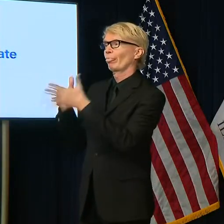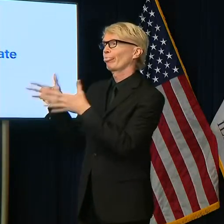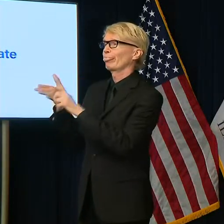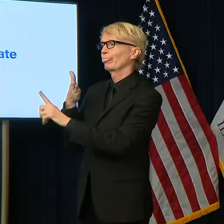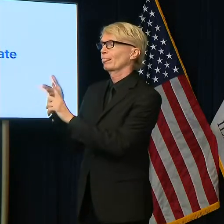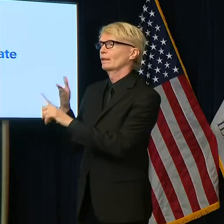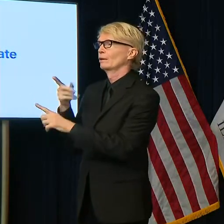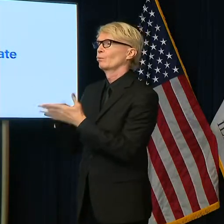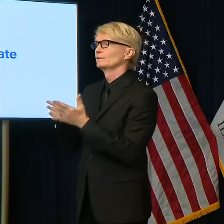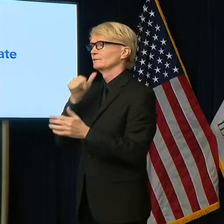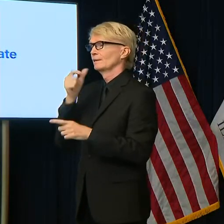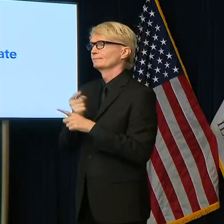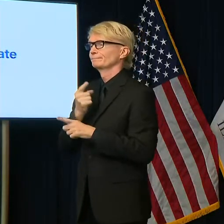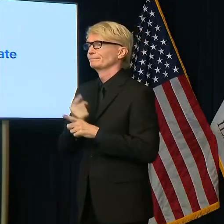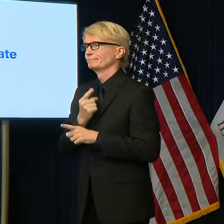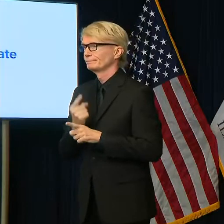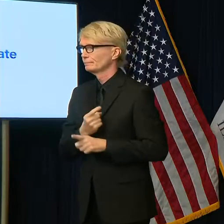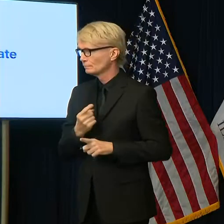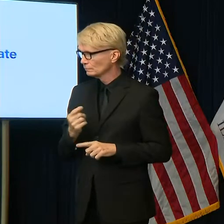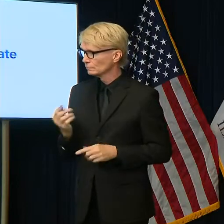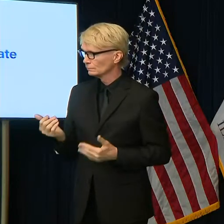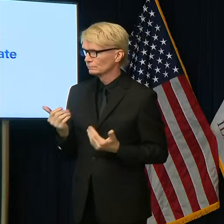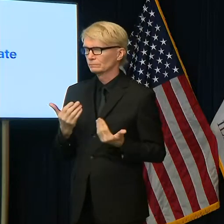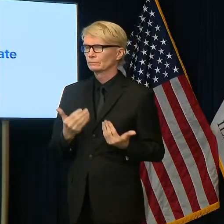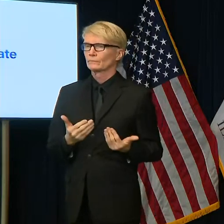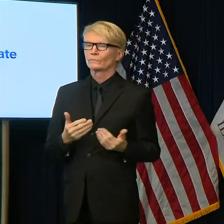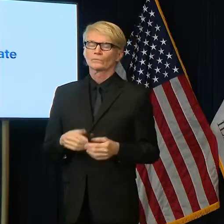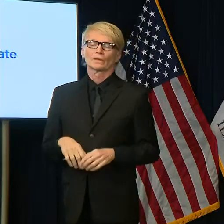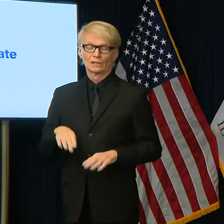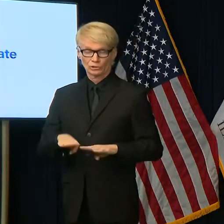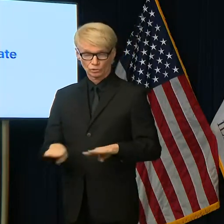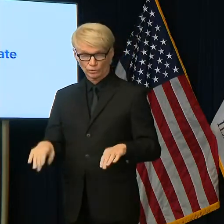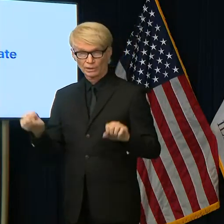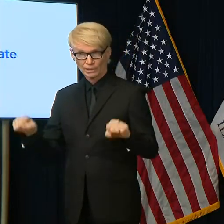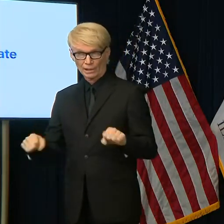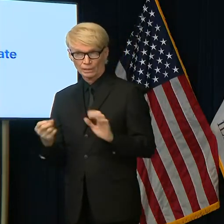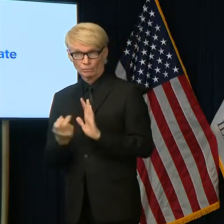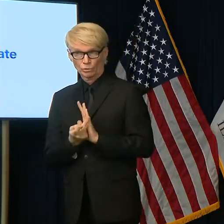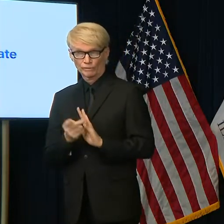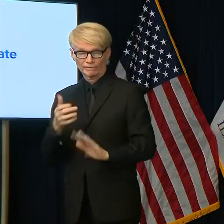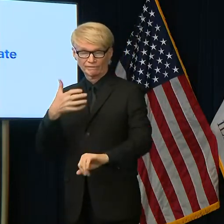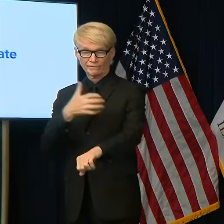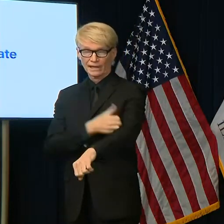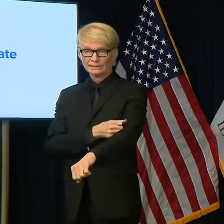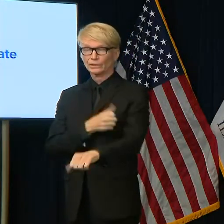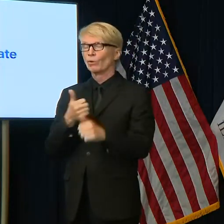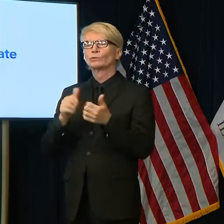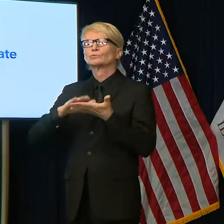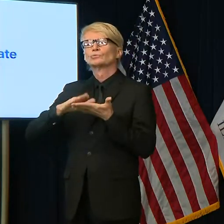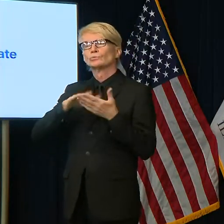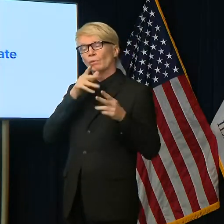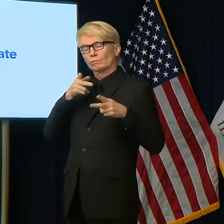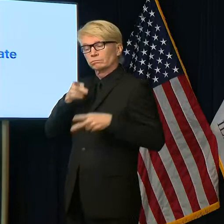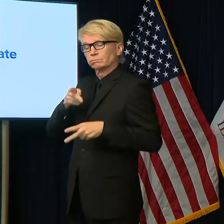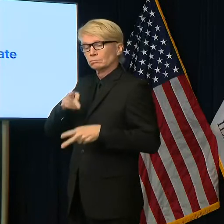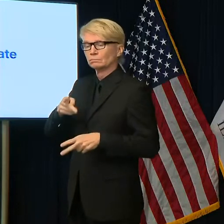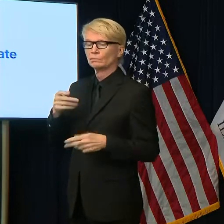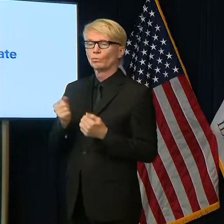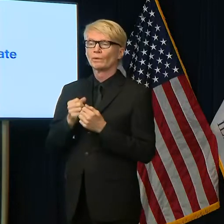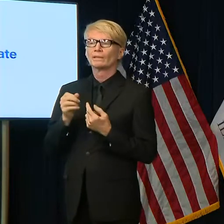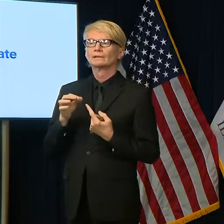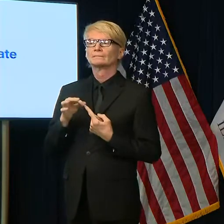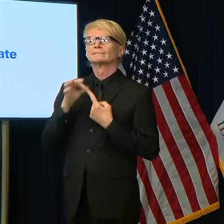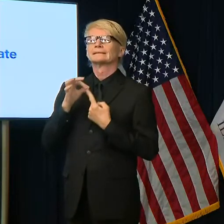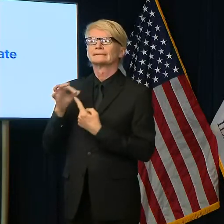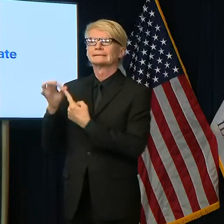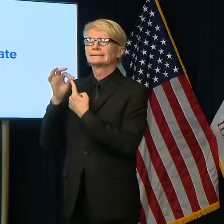Once approved, this is Marnie Pike at the Daily Herald. Once approved for kids, should schools mandate vaccines for students with exceptions for medical reasons?